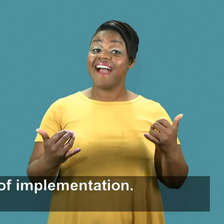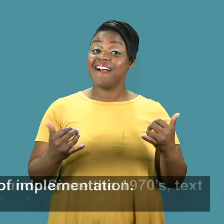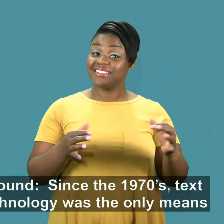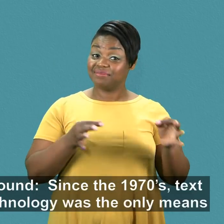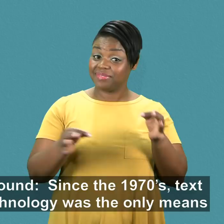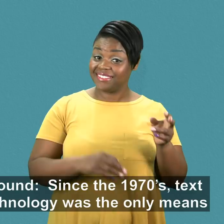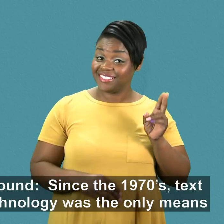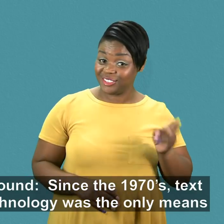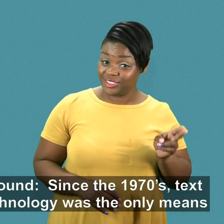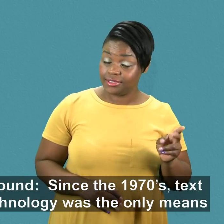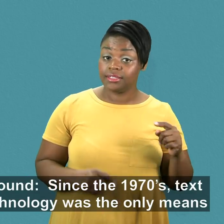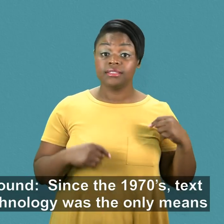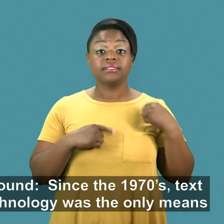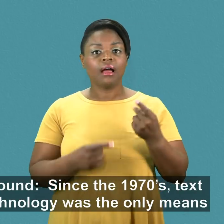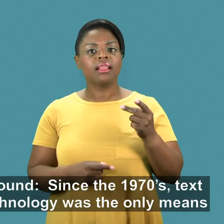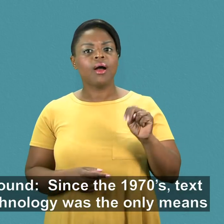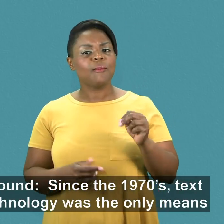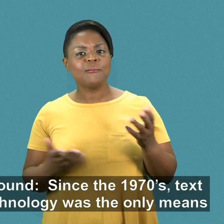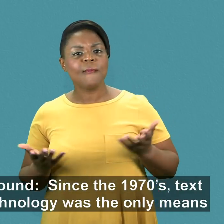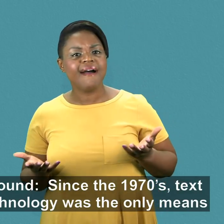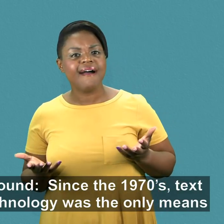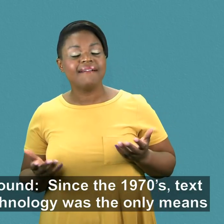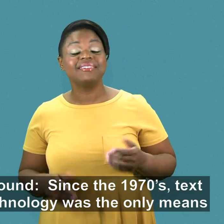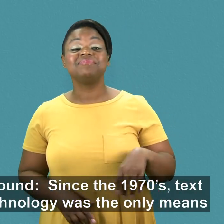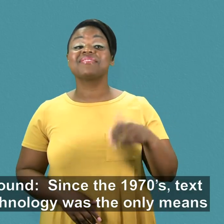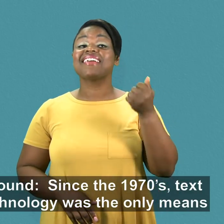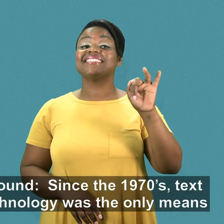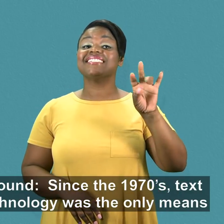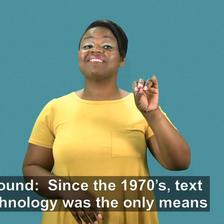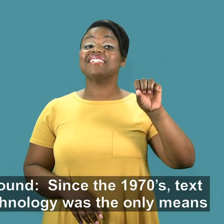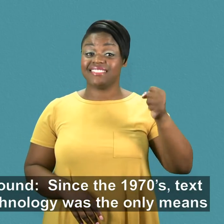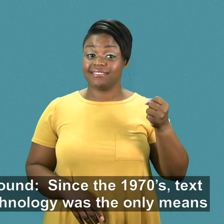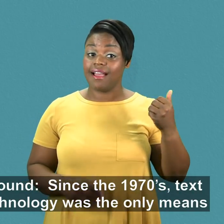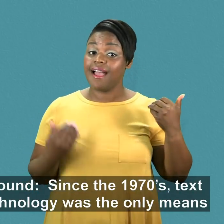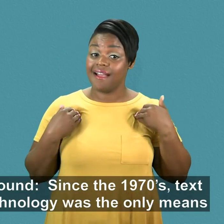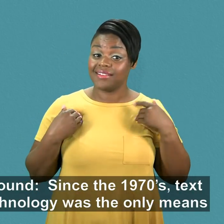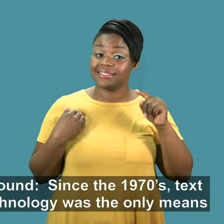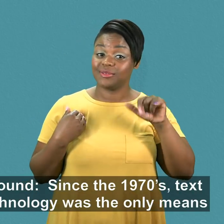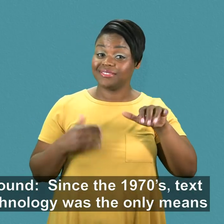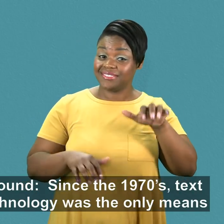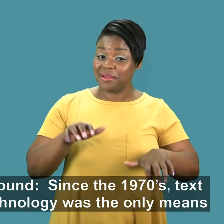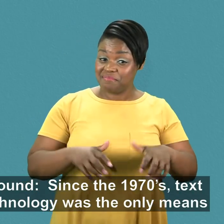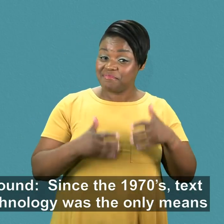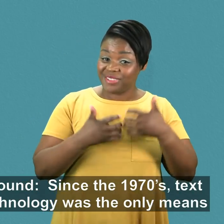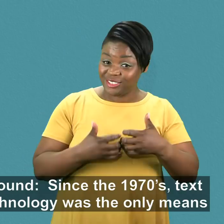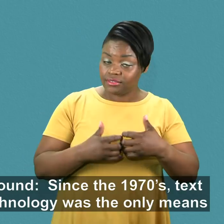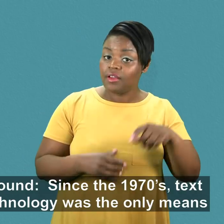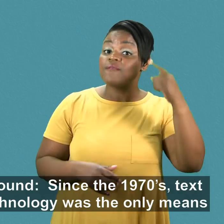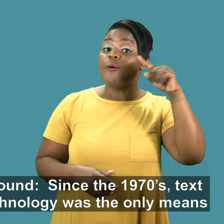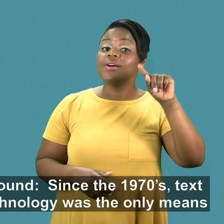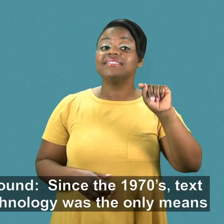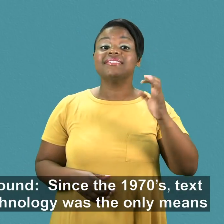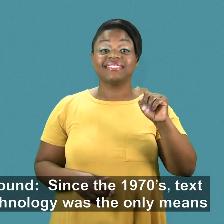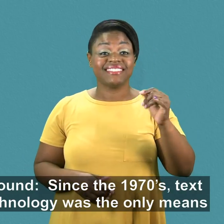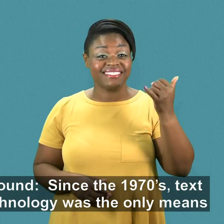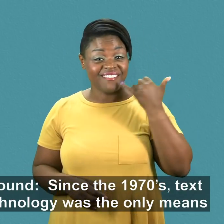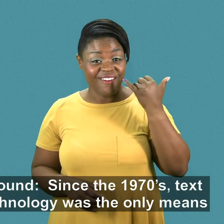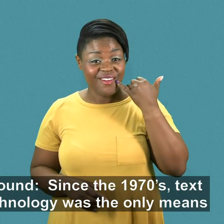First, some background. Since the 1970s, text telephone technology was the